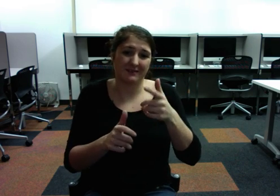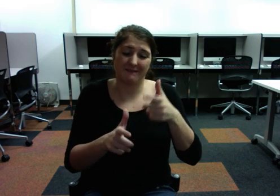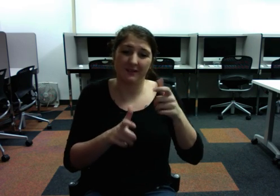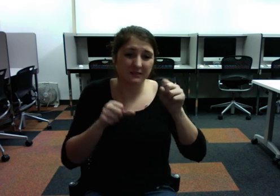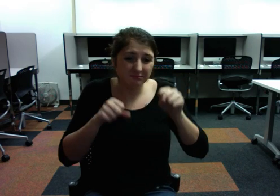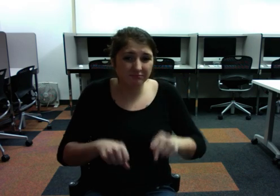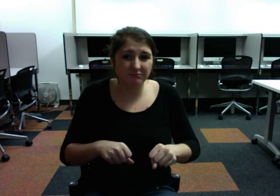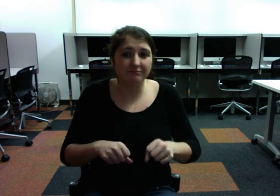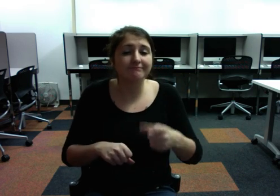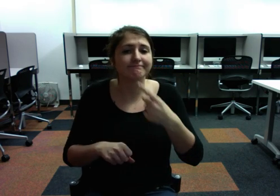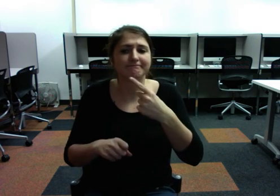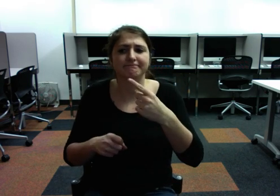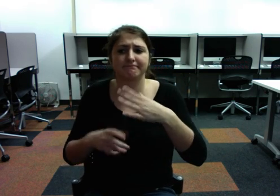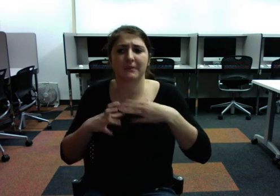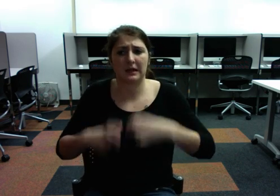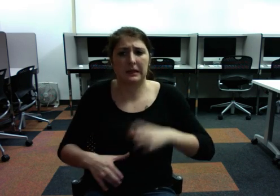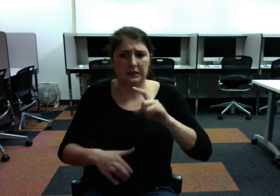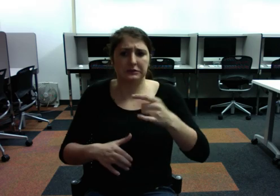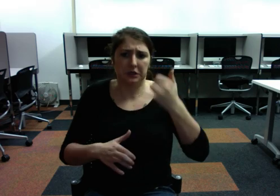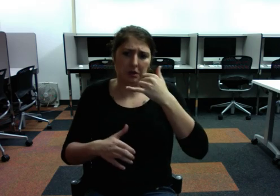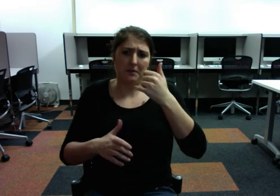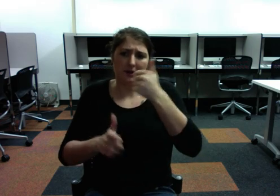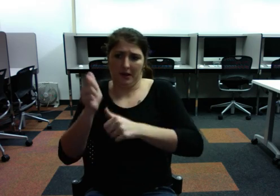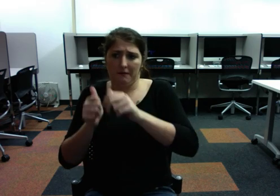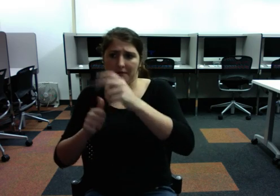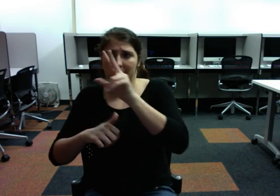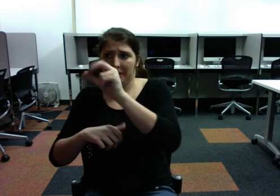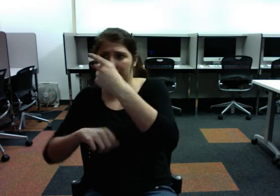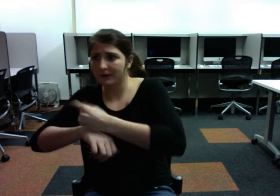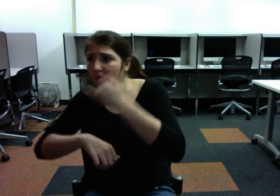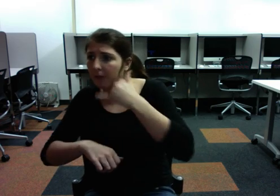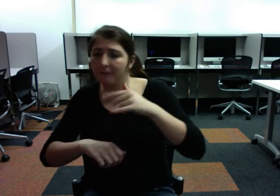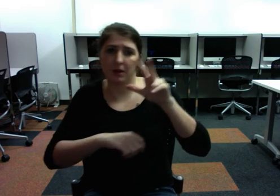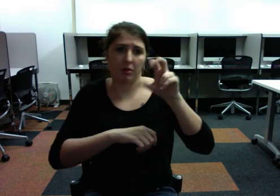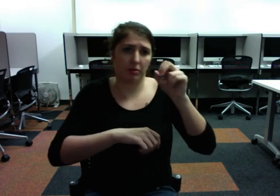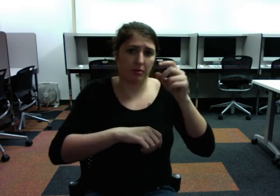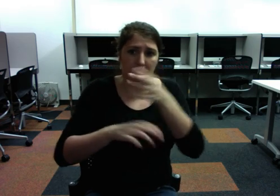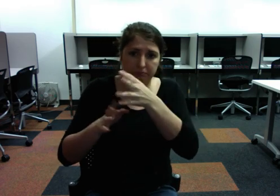every 30 days. But I hope this gives you a little idea of the process in a civil lawsuit.